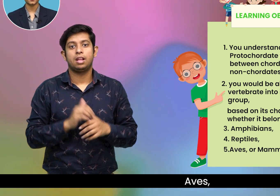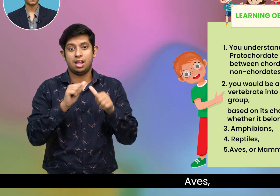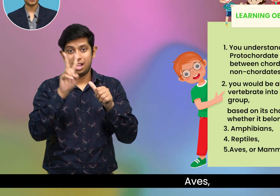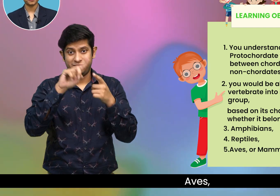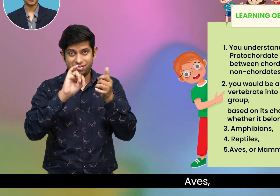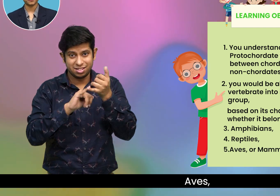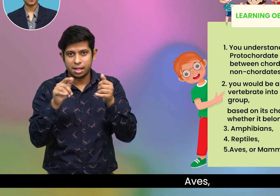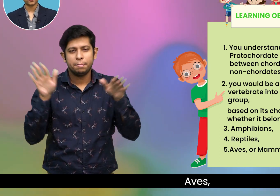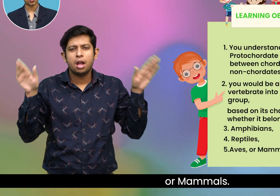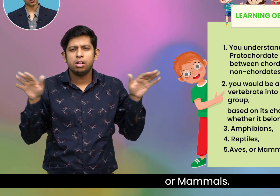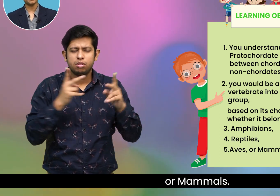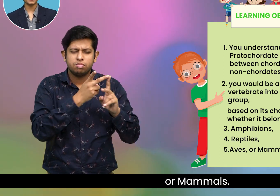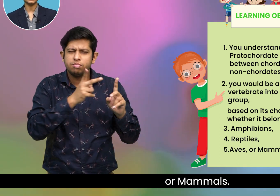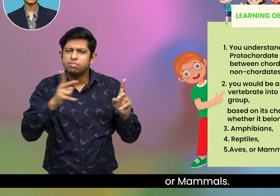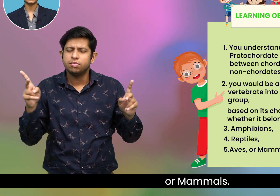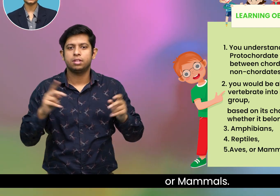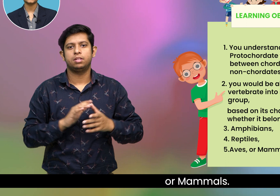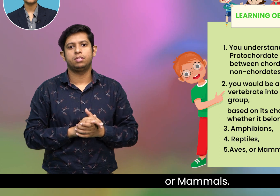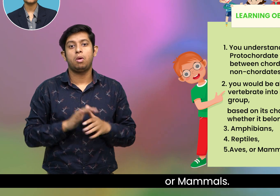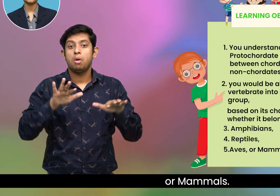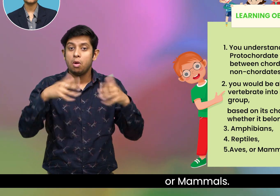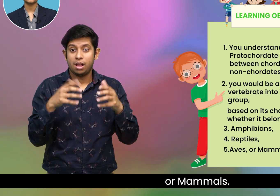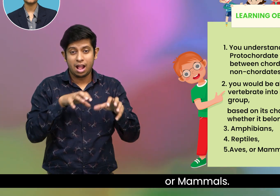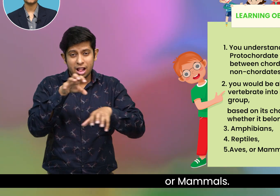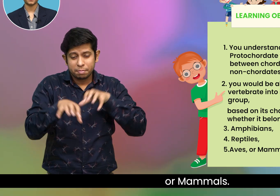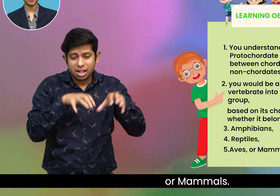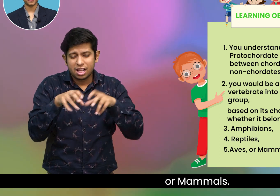aves, or mammals.